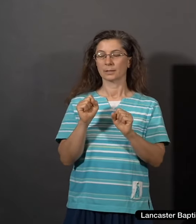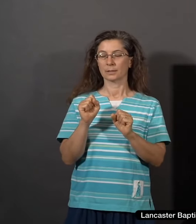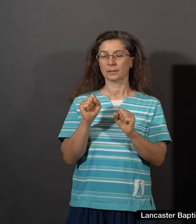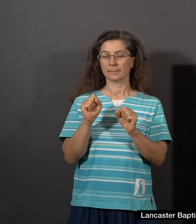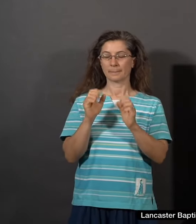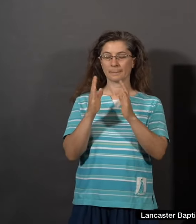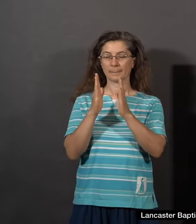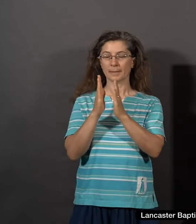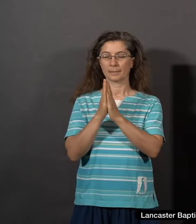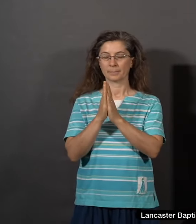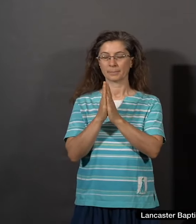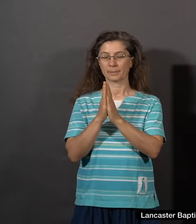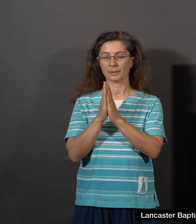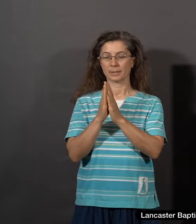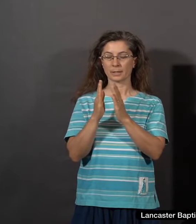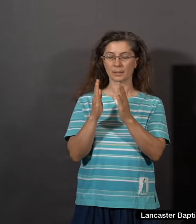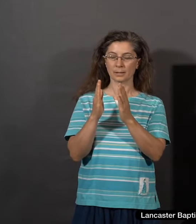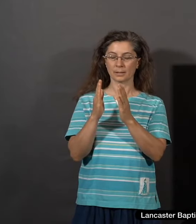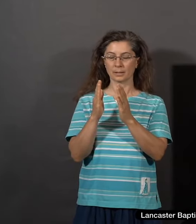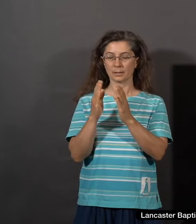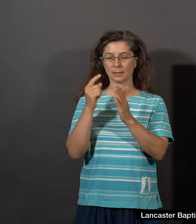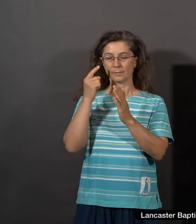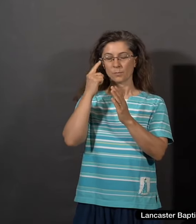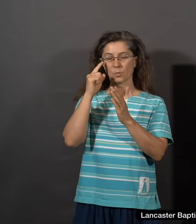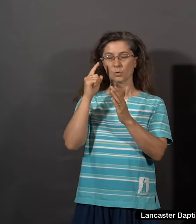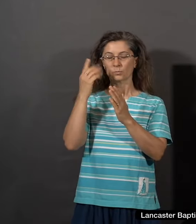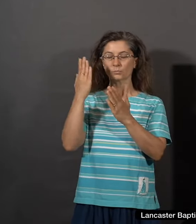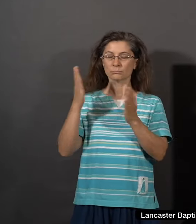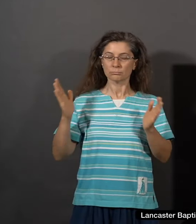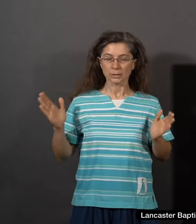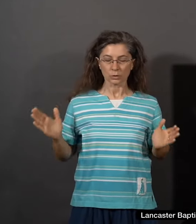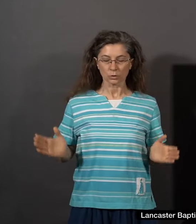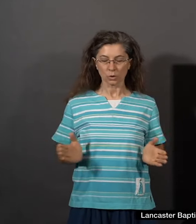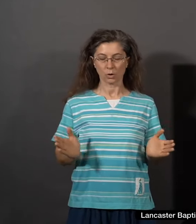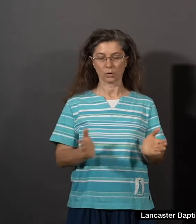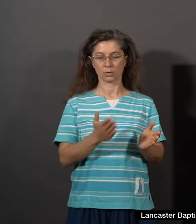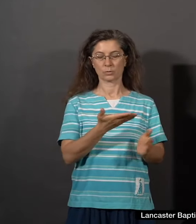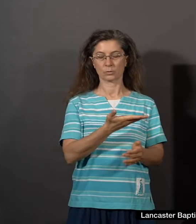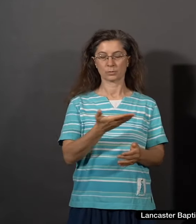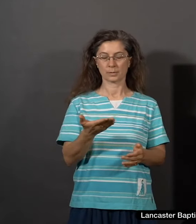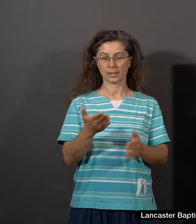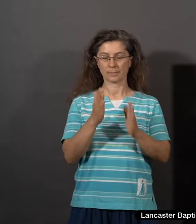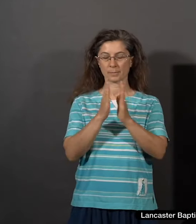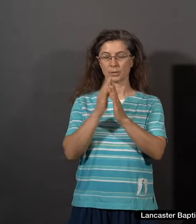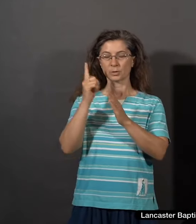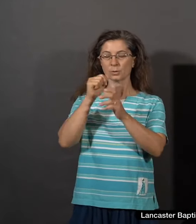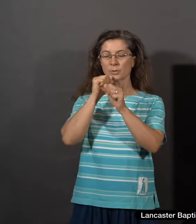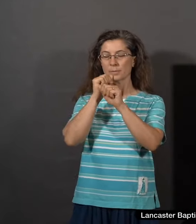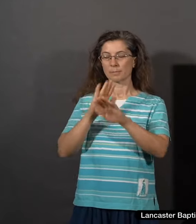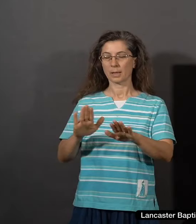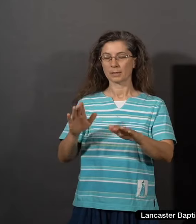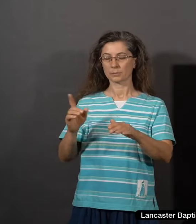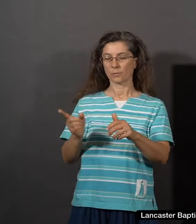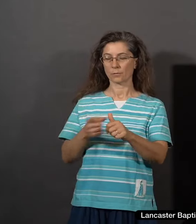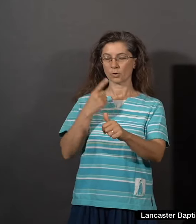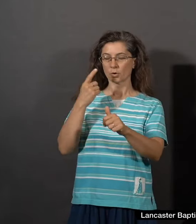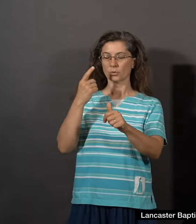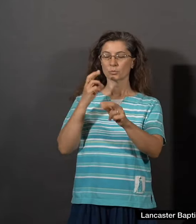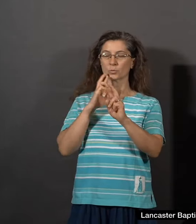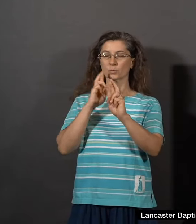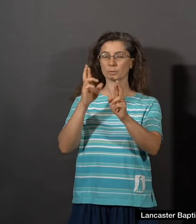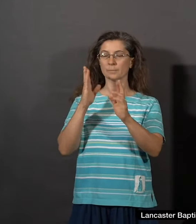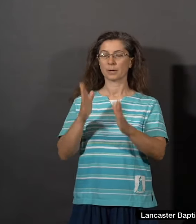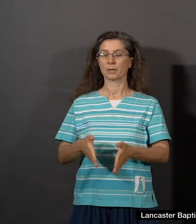the tremendous encouragement that only you can give them we want to pray that you would bless our first responders as well